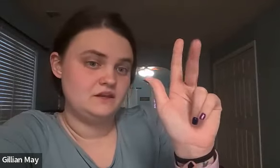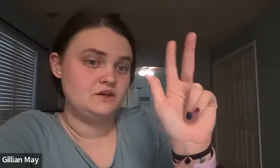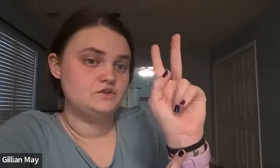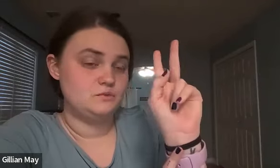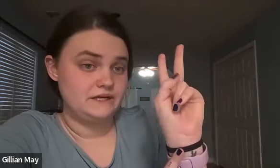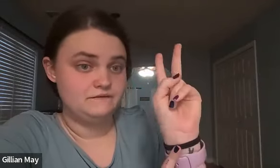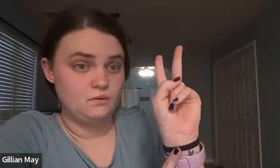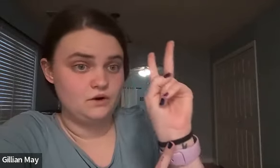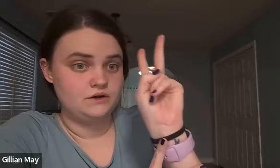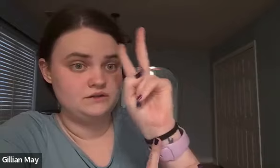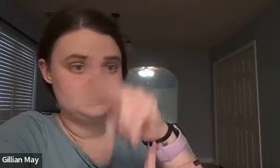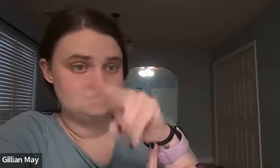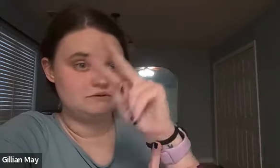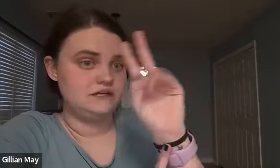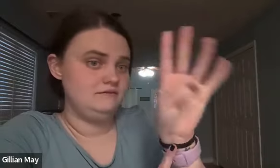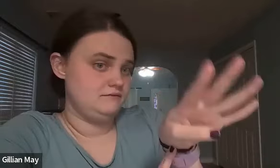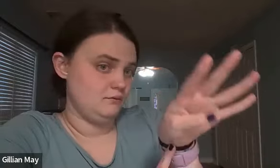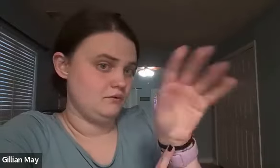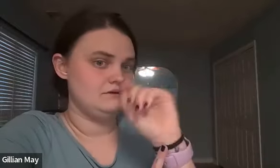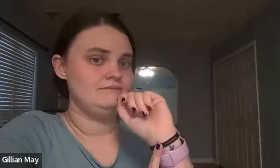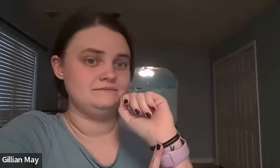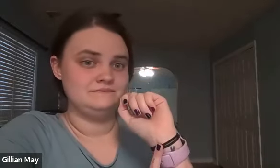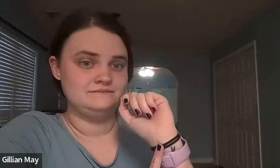Then 24, 24.